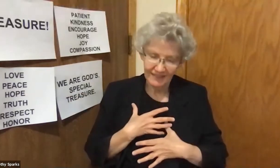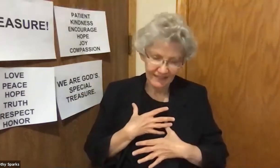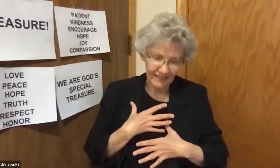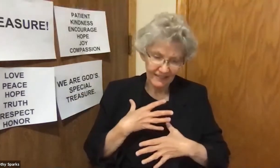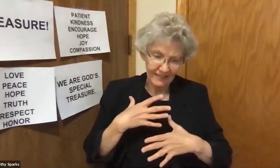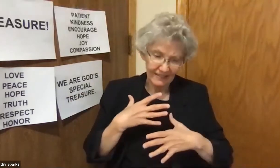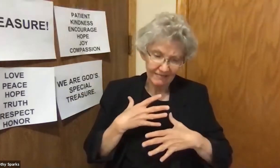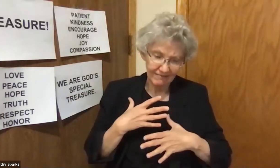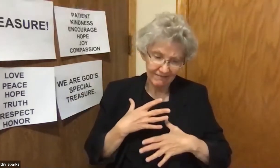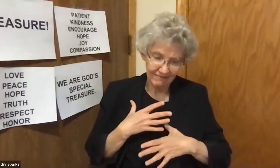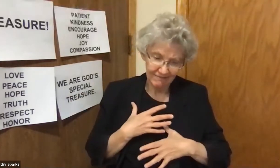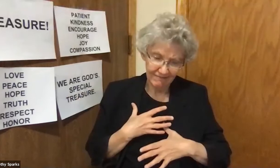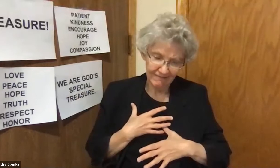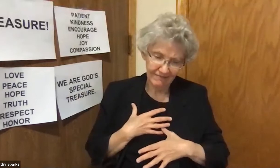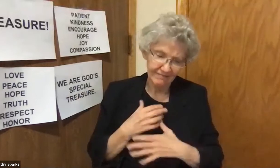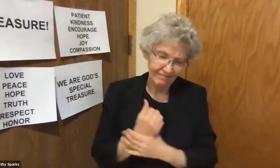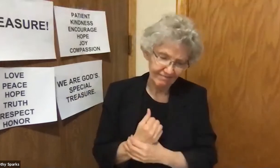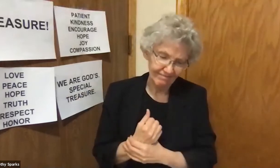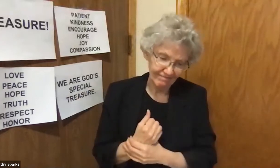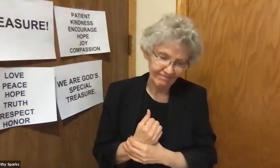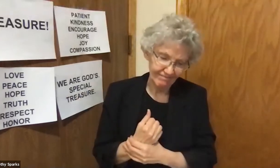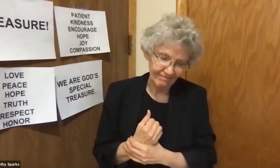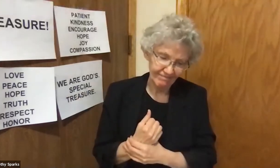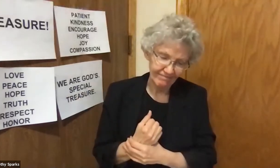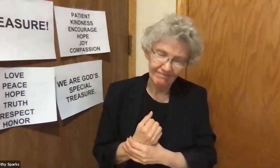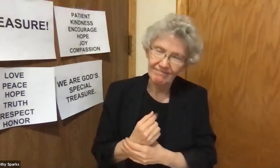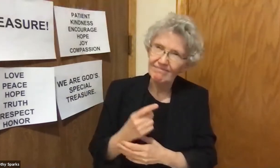Take 3 deep breaths.